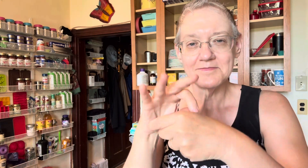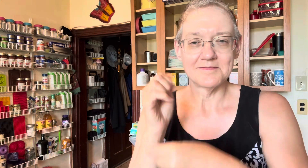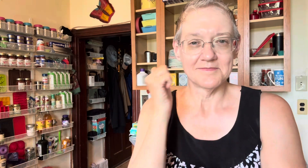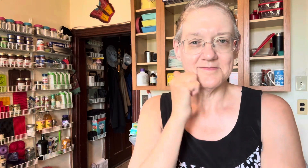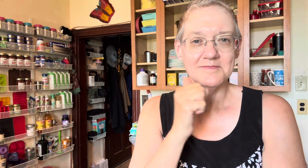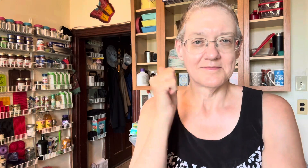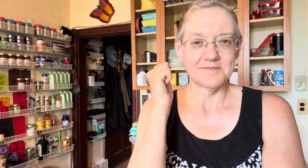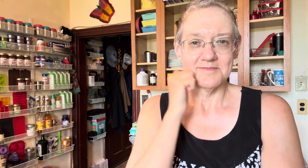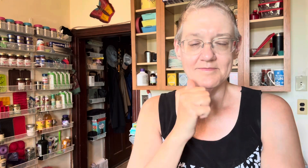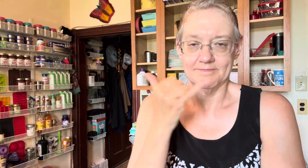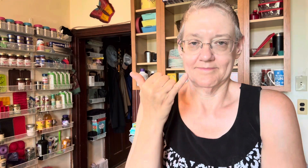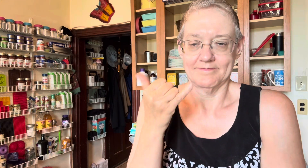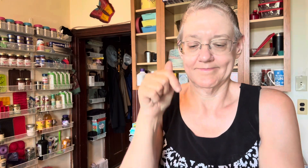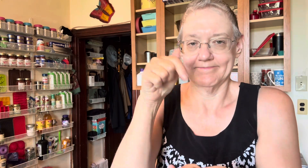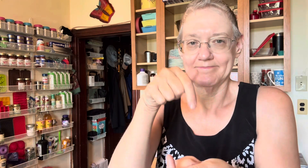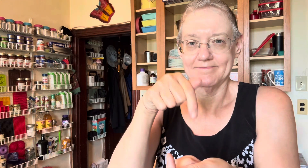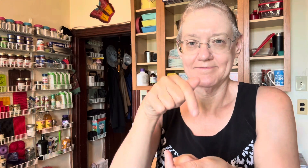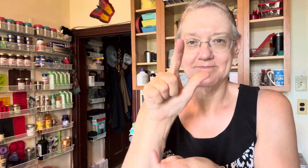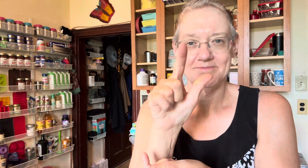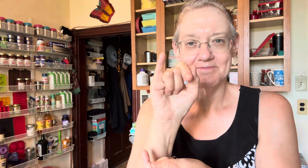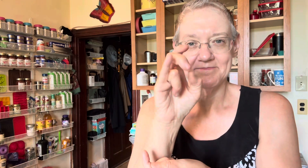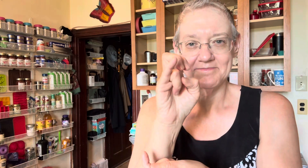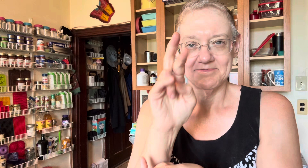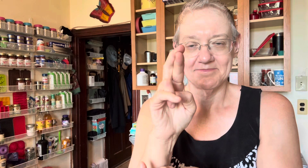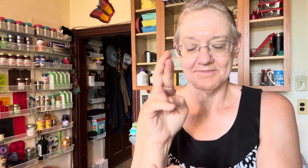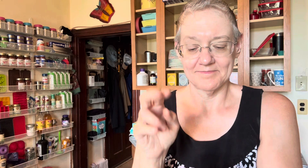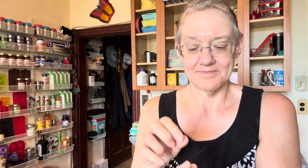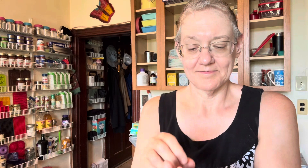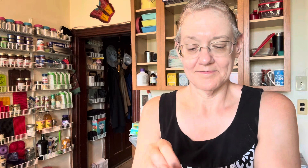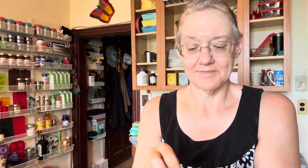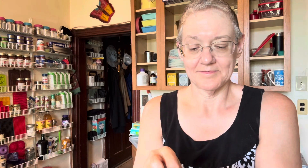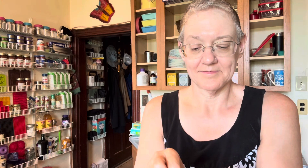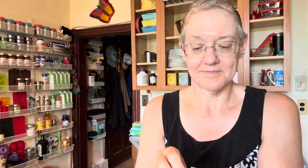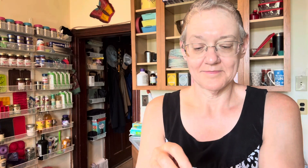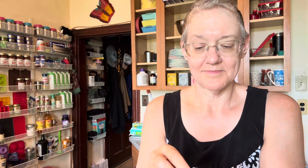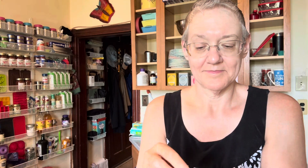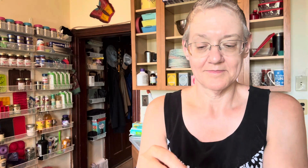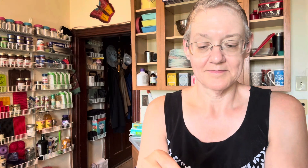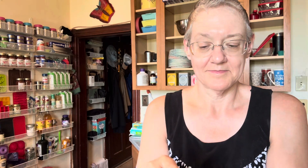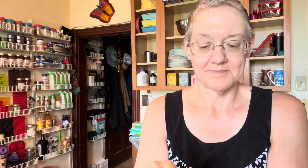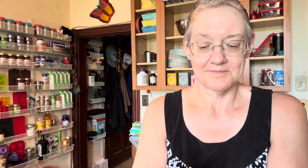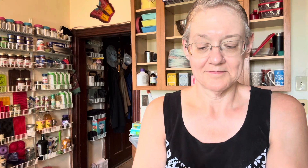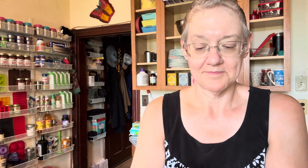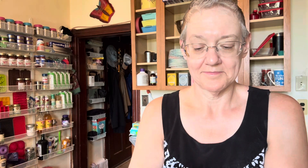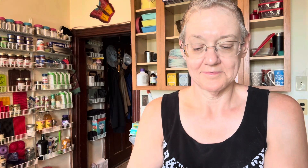meat every day. Right now it's just the beef liver capsules.